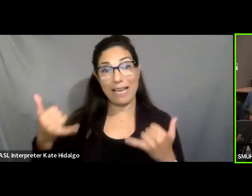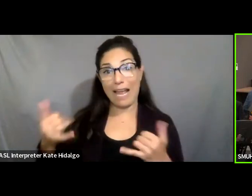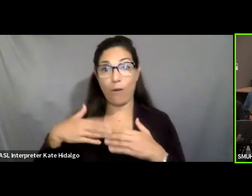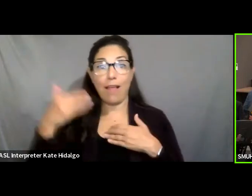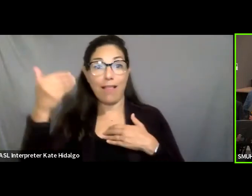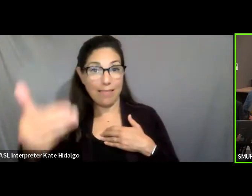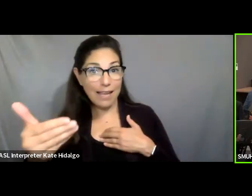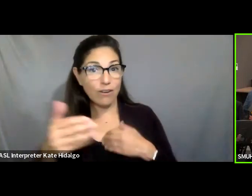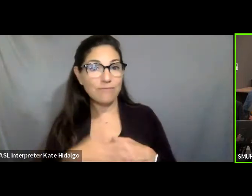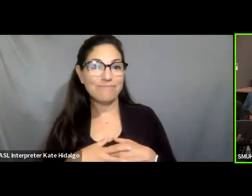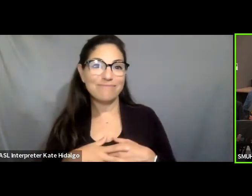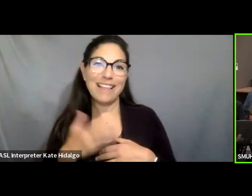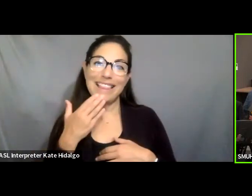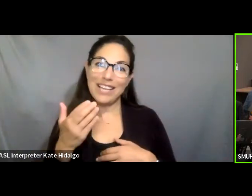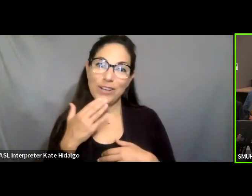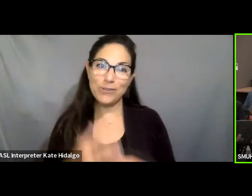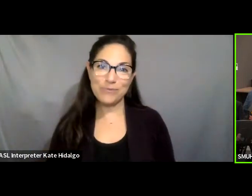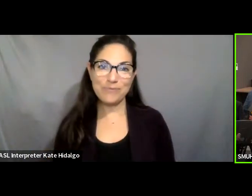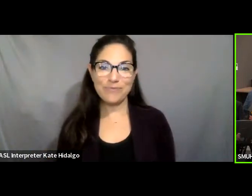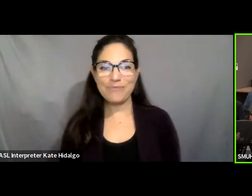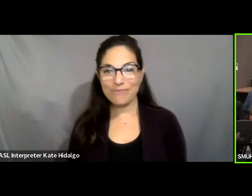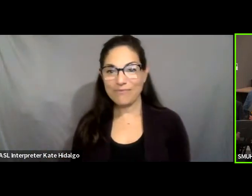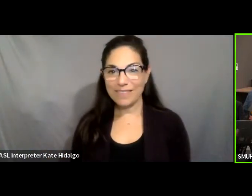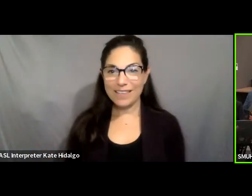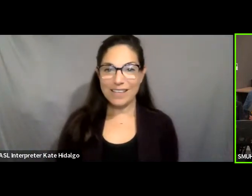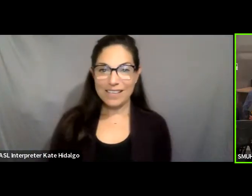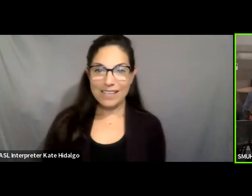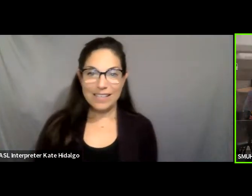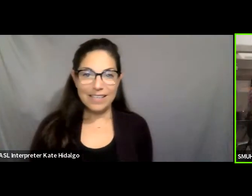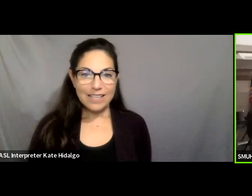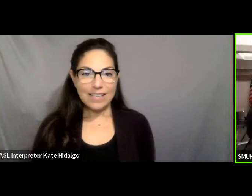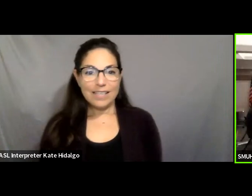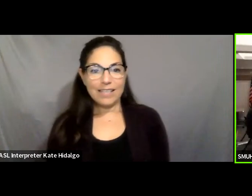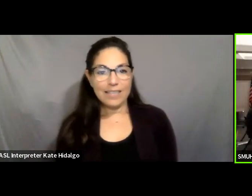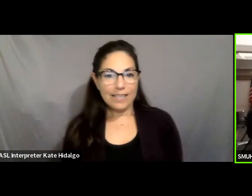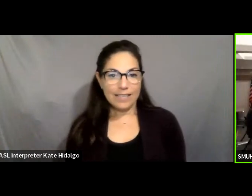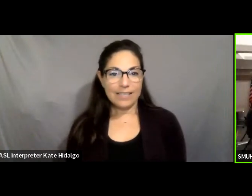whom. Thank you. Thank you.